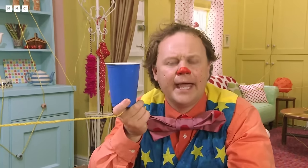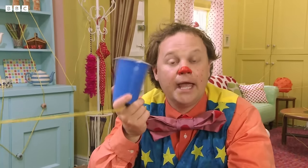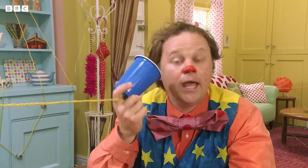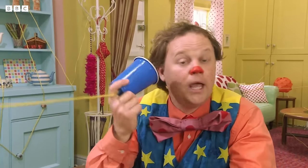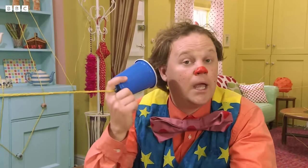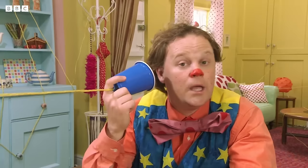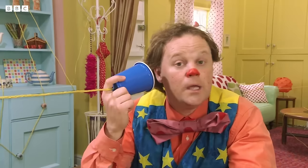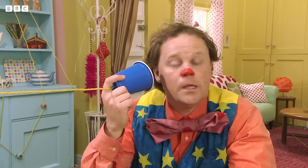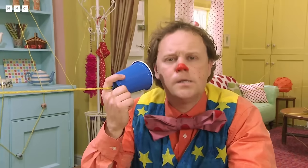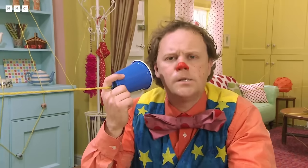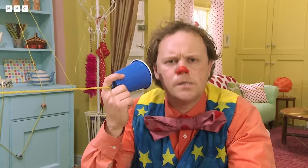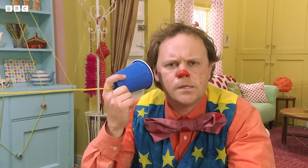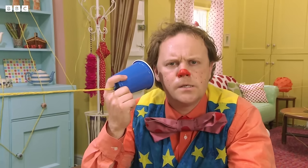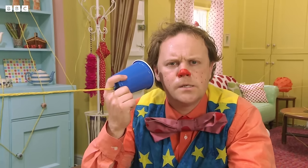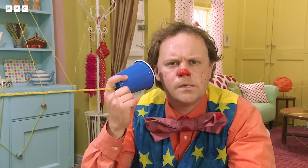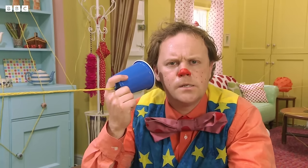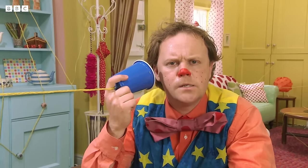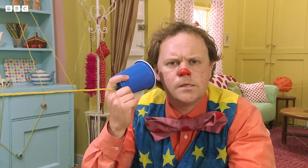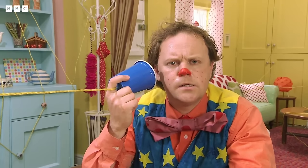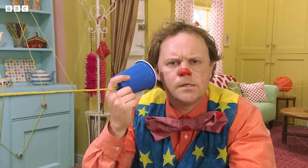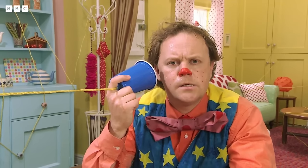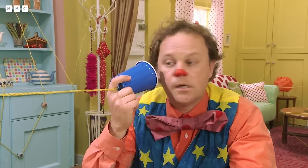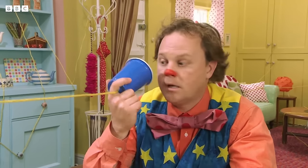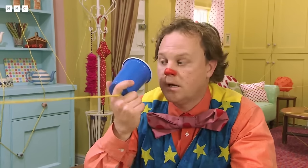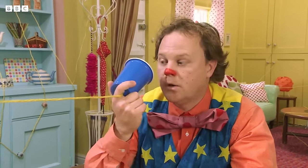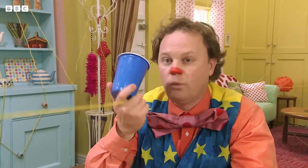Mr. Tumble, please could you show the sign for friends?